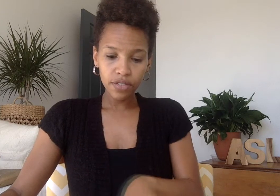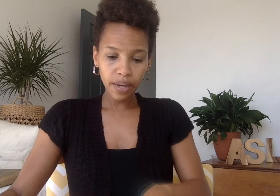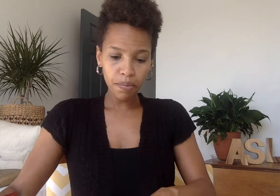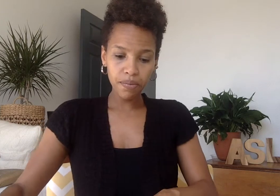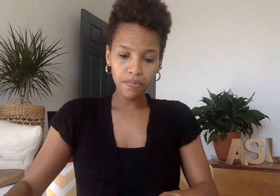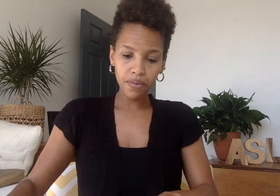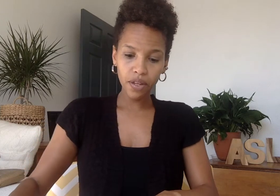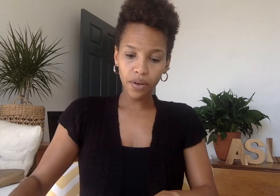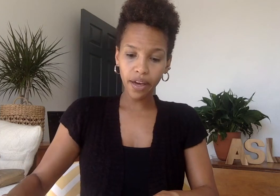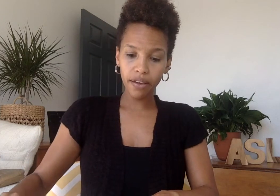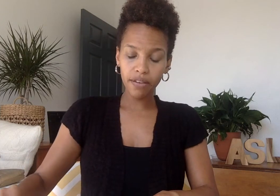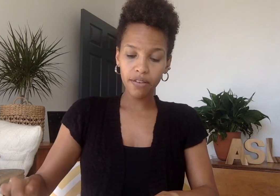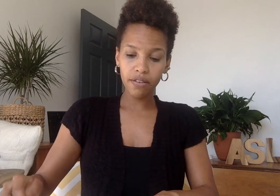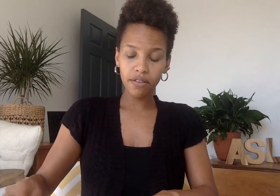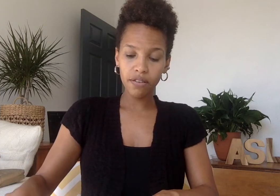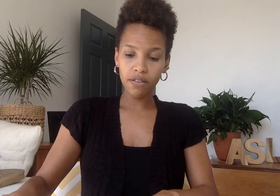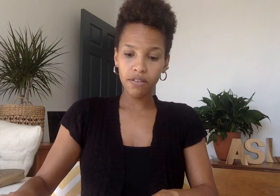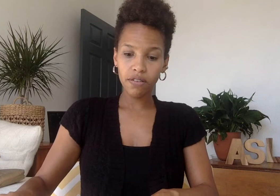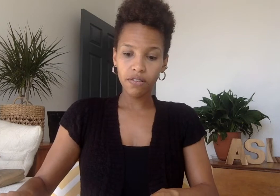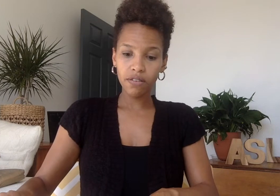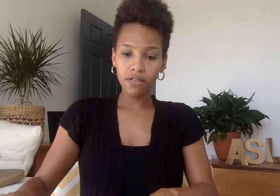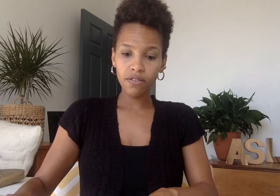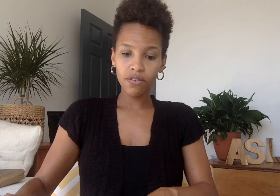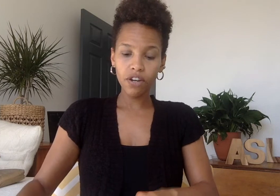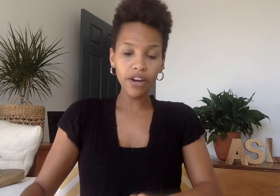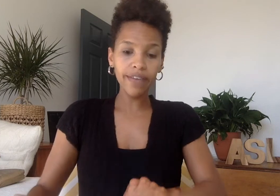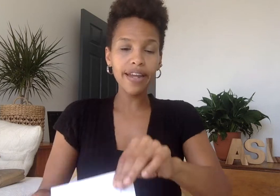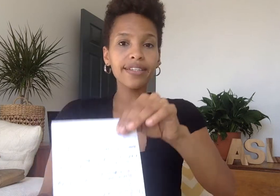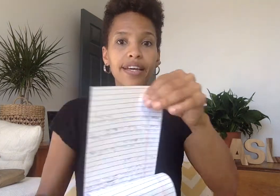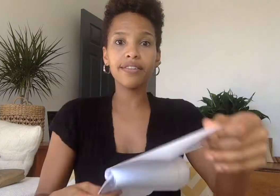Yep. Okay. All right, next sentence.